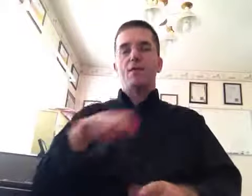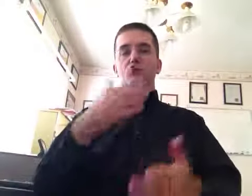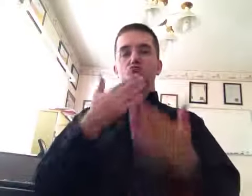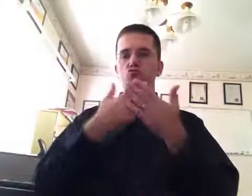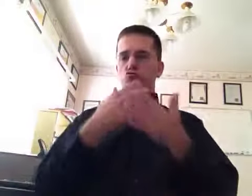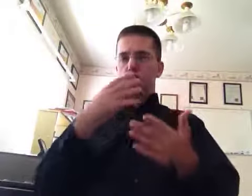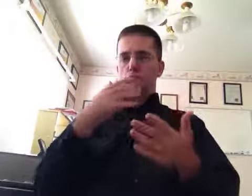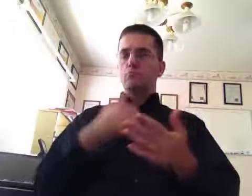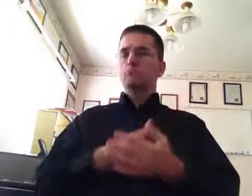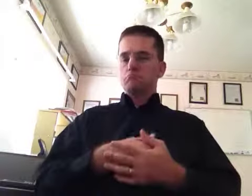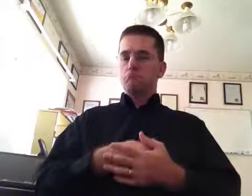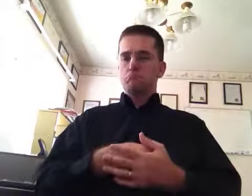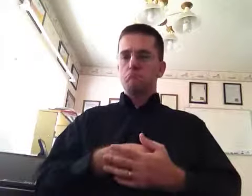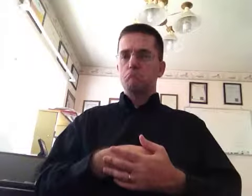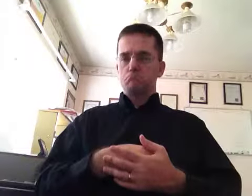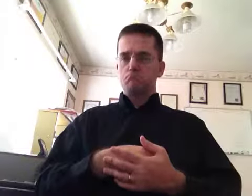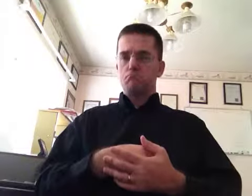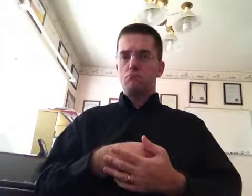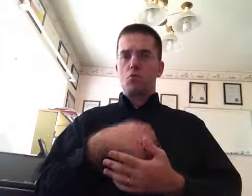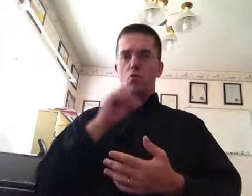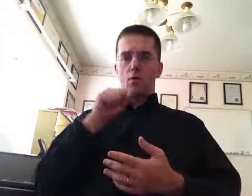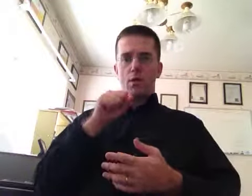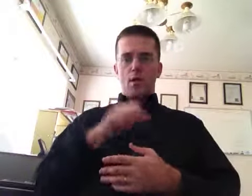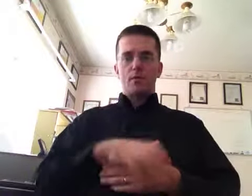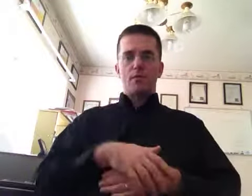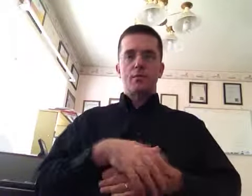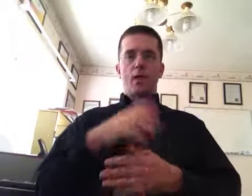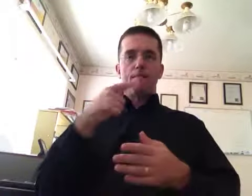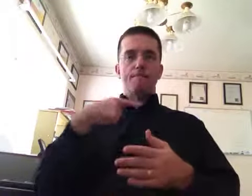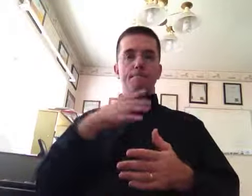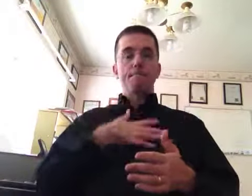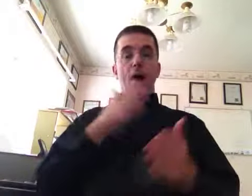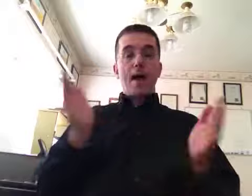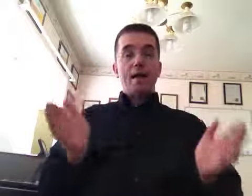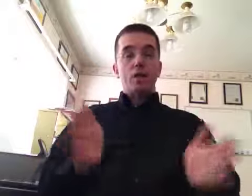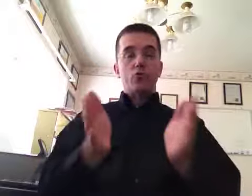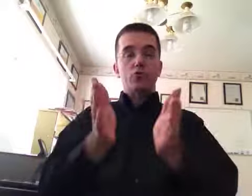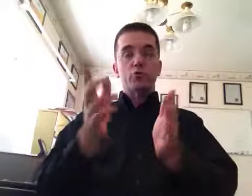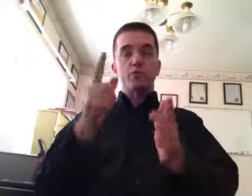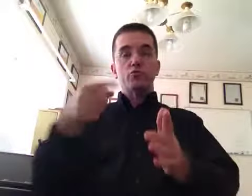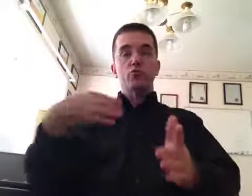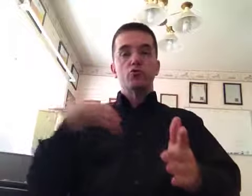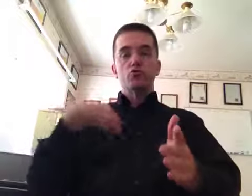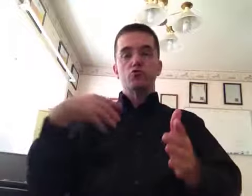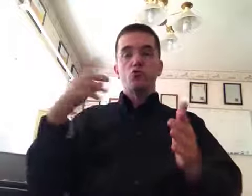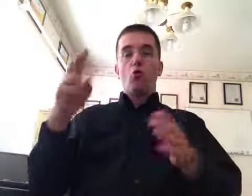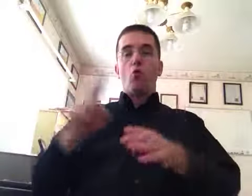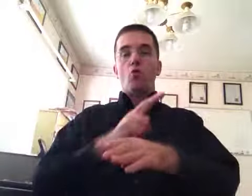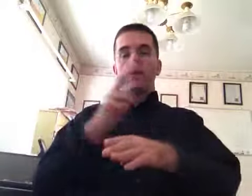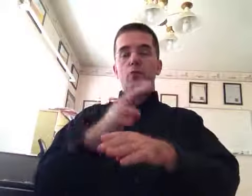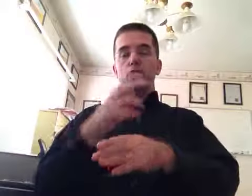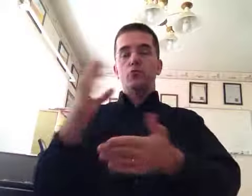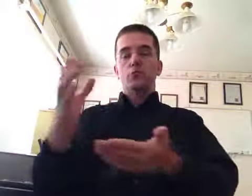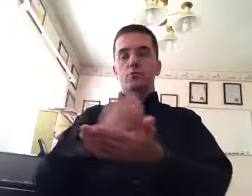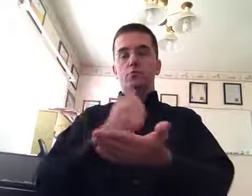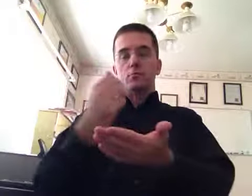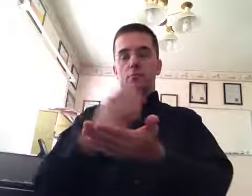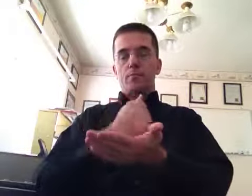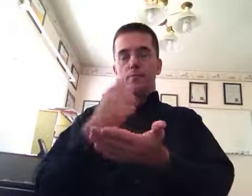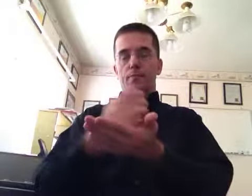expenses. Okay. And that's going to be so much stinking money. We're talking tens of millions